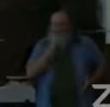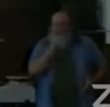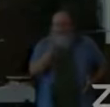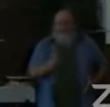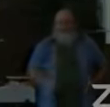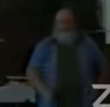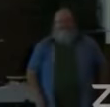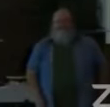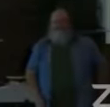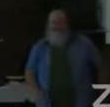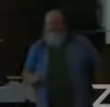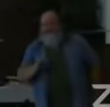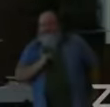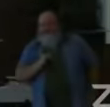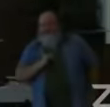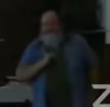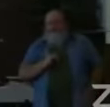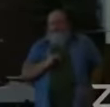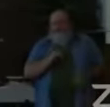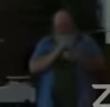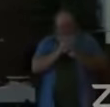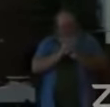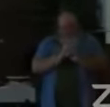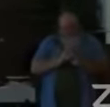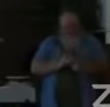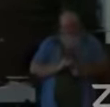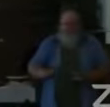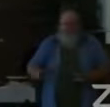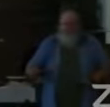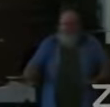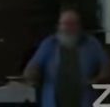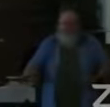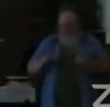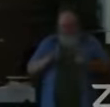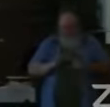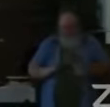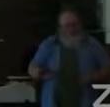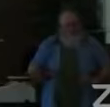I'm also the humblest person I know, and I'm proud of that too.